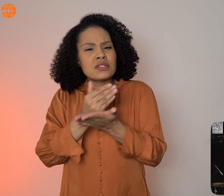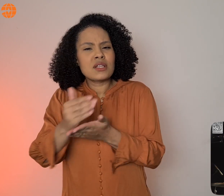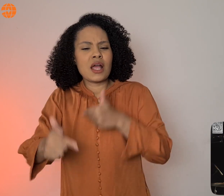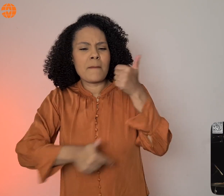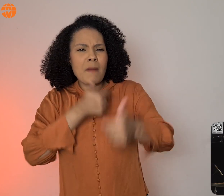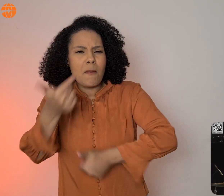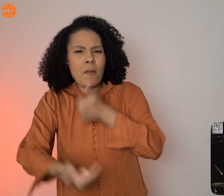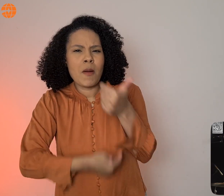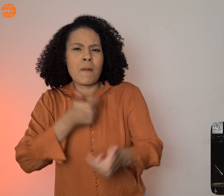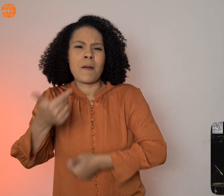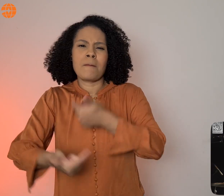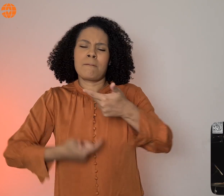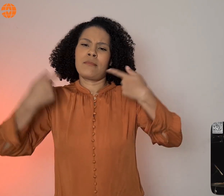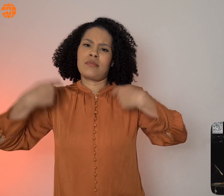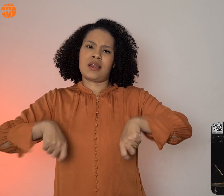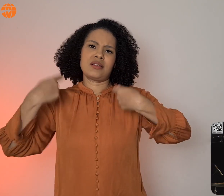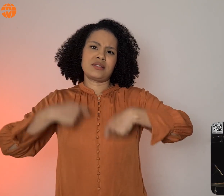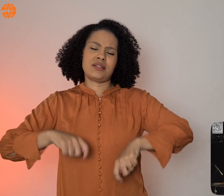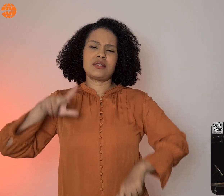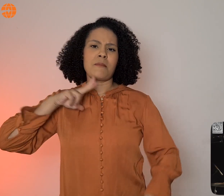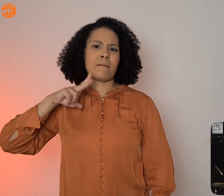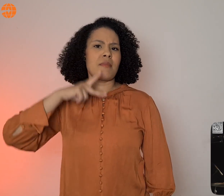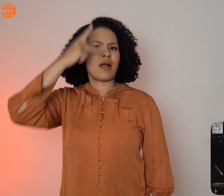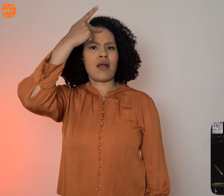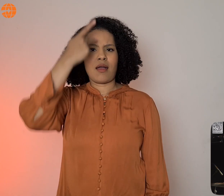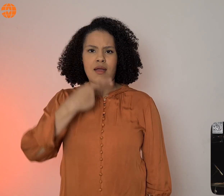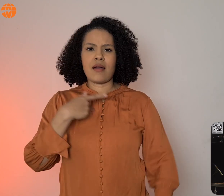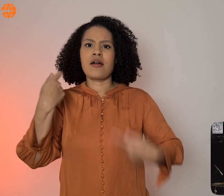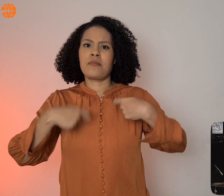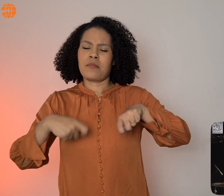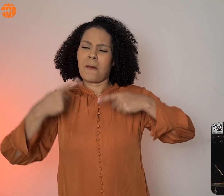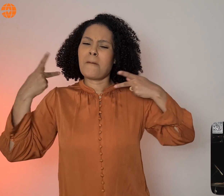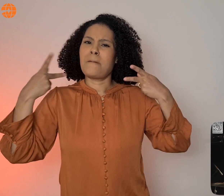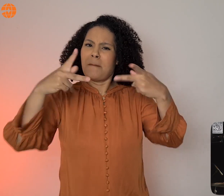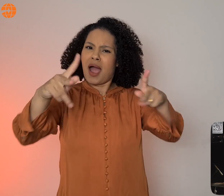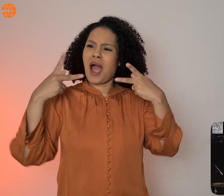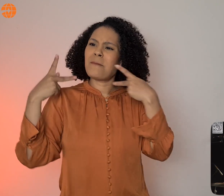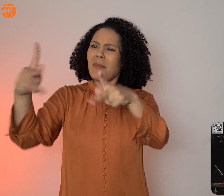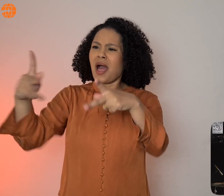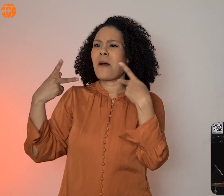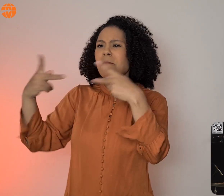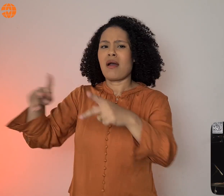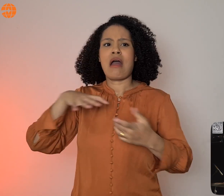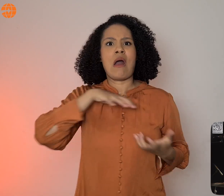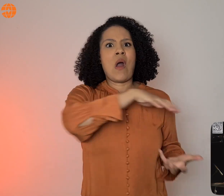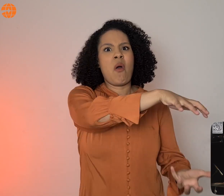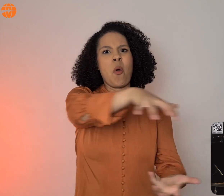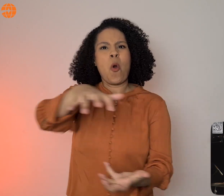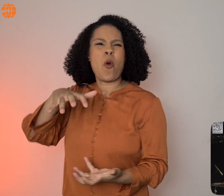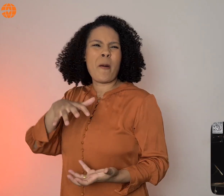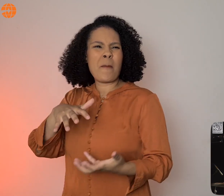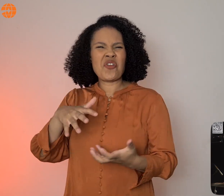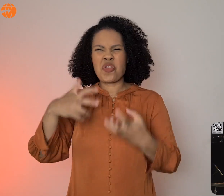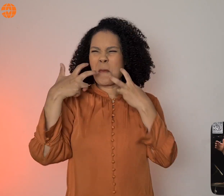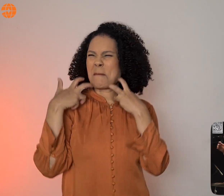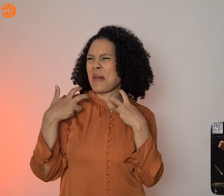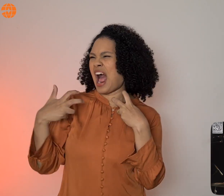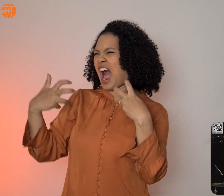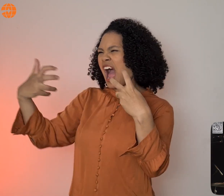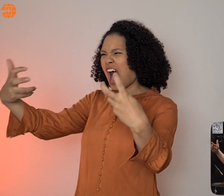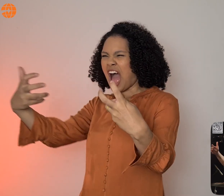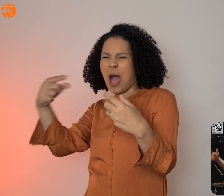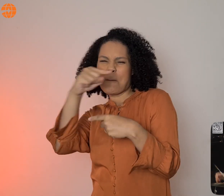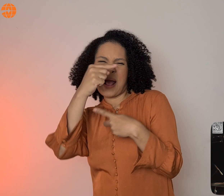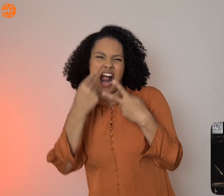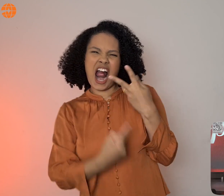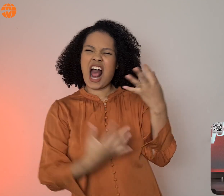a trabalhar você mesmo. Preach louder than the world and the flesh and the devil. Pregue mais alto do que o mundo, do que a carne, do que